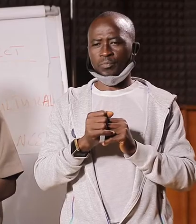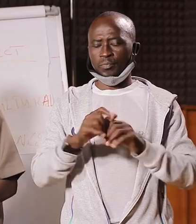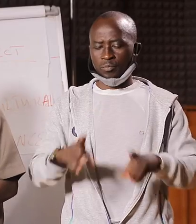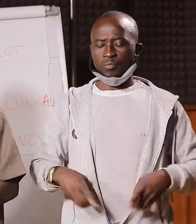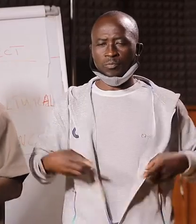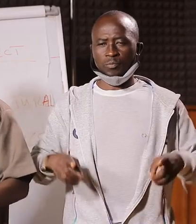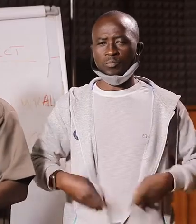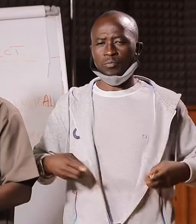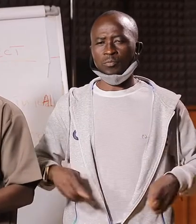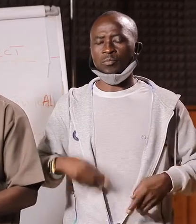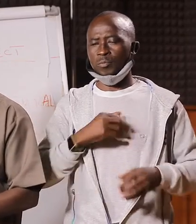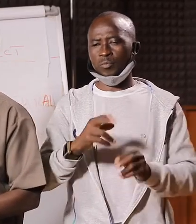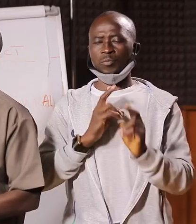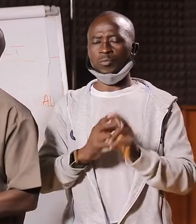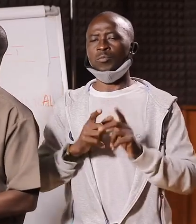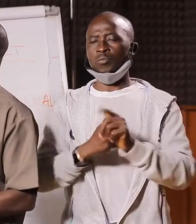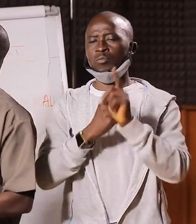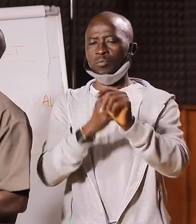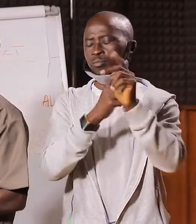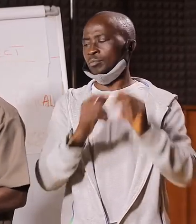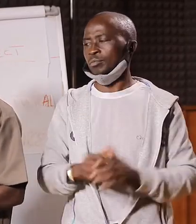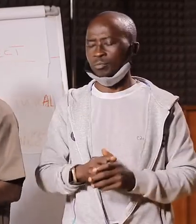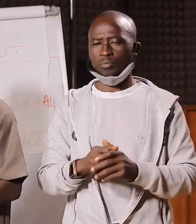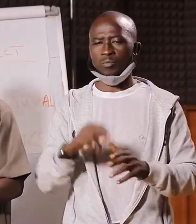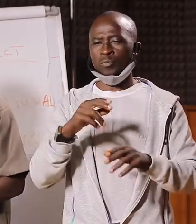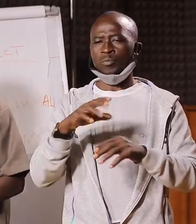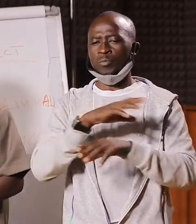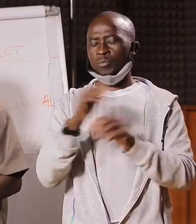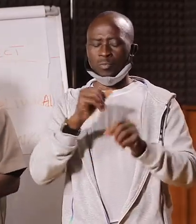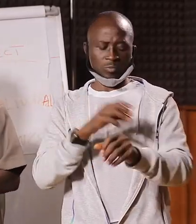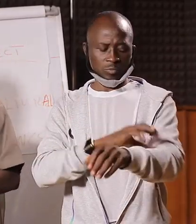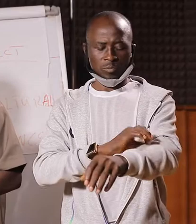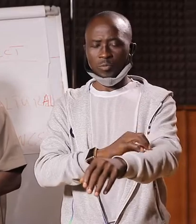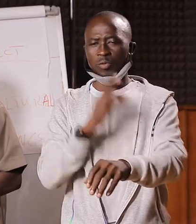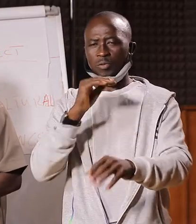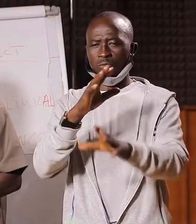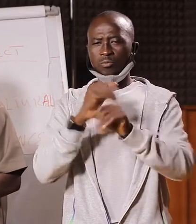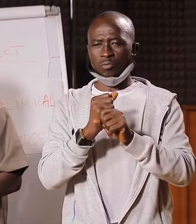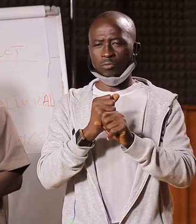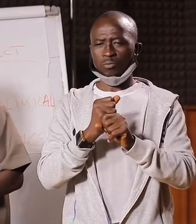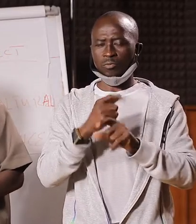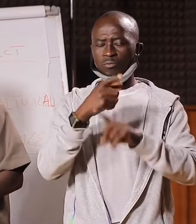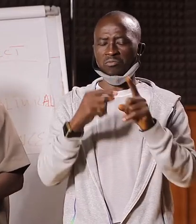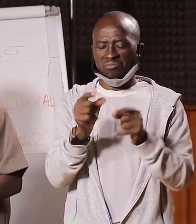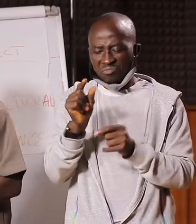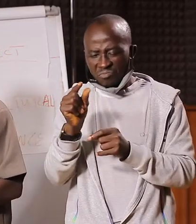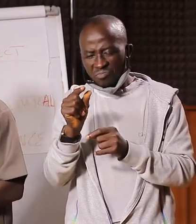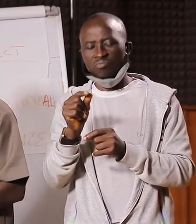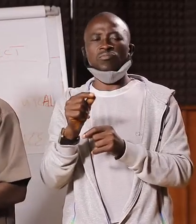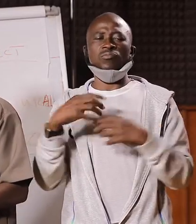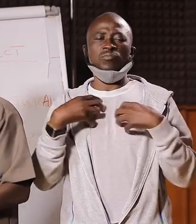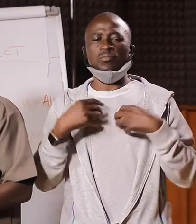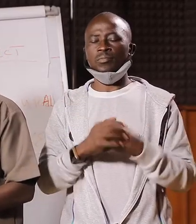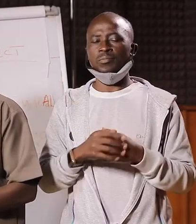donkeys, and horses, while the skin are those obtained from small ruminant